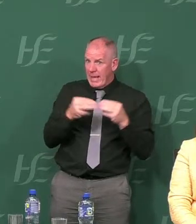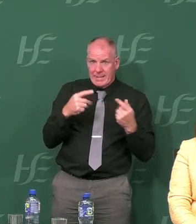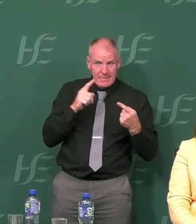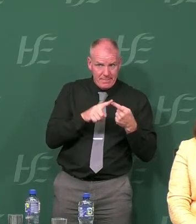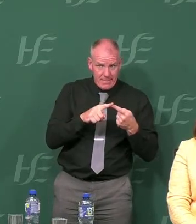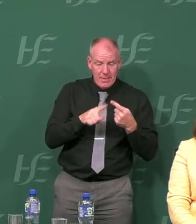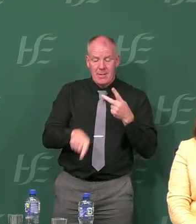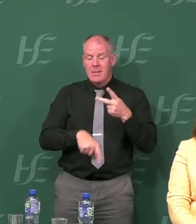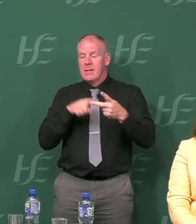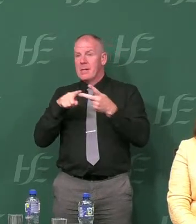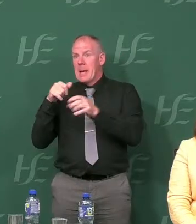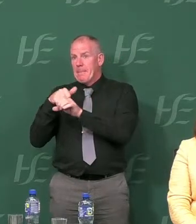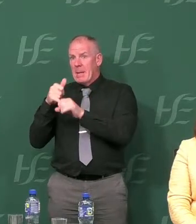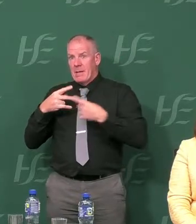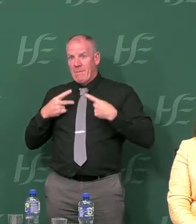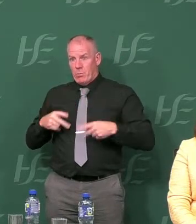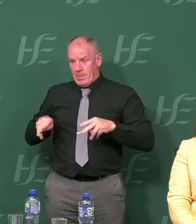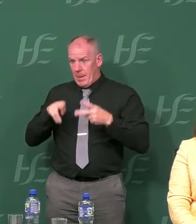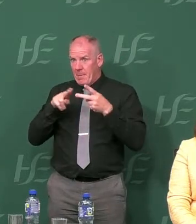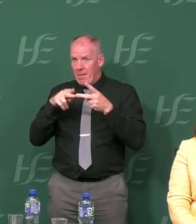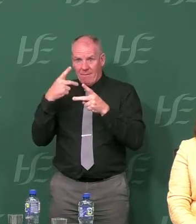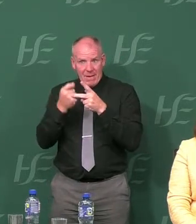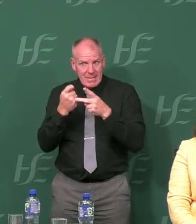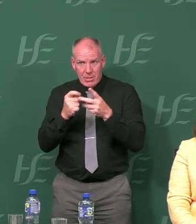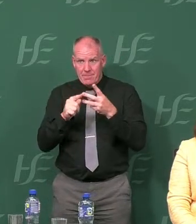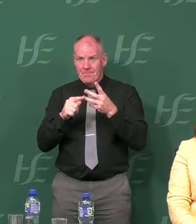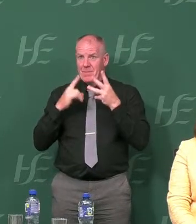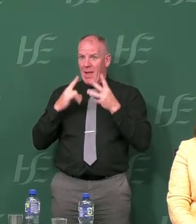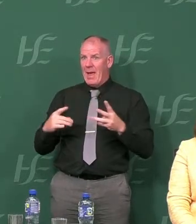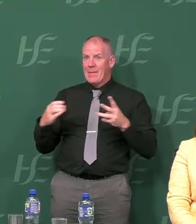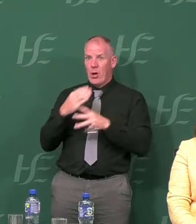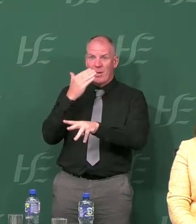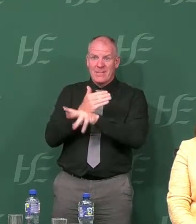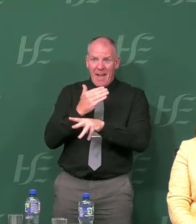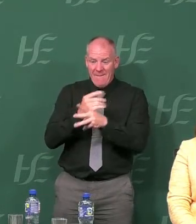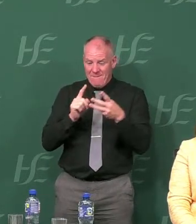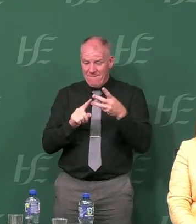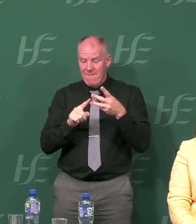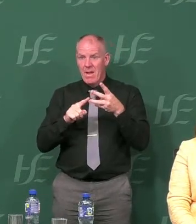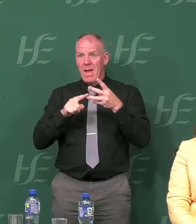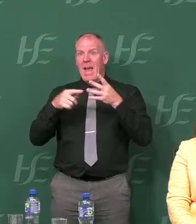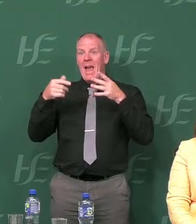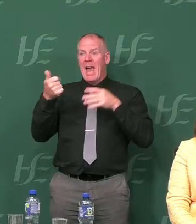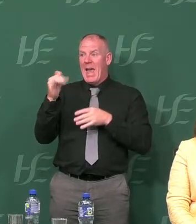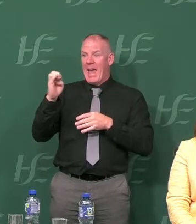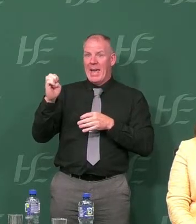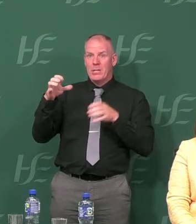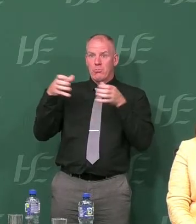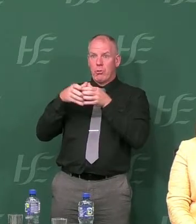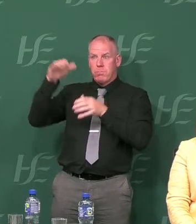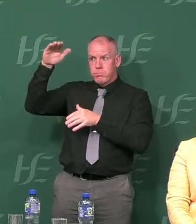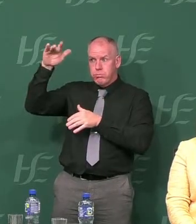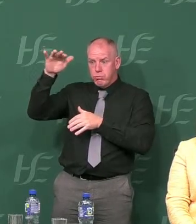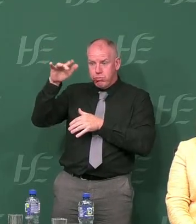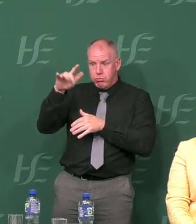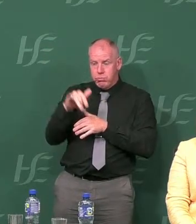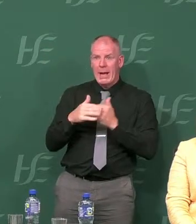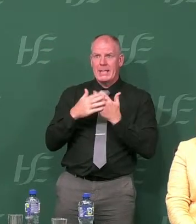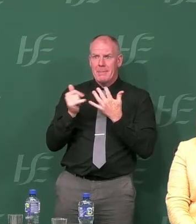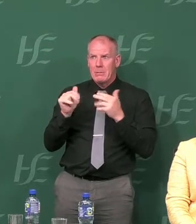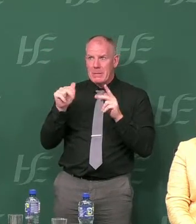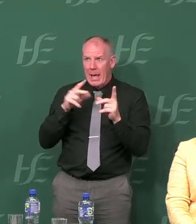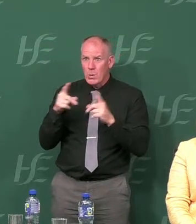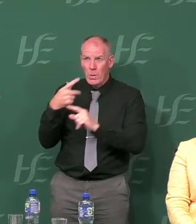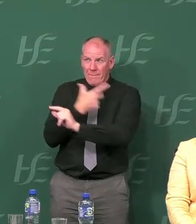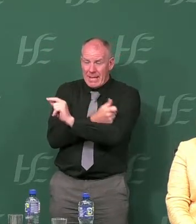walk down medically vulnerable, vaccinate them, healthcare workers. Then as we walk down through the ages, aiming to get the highest uptake possible that we